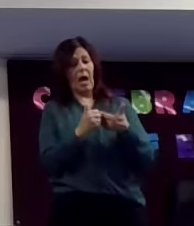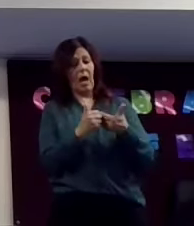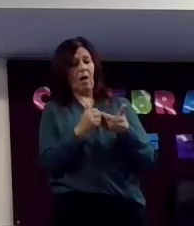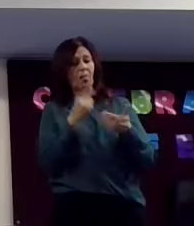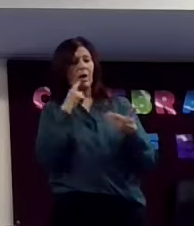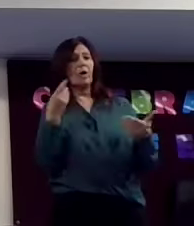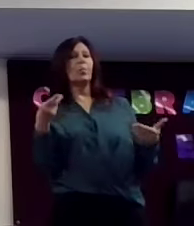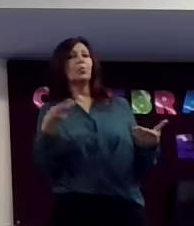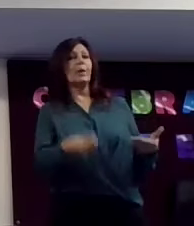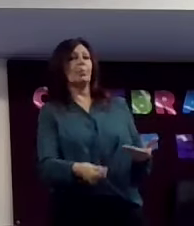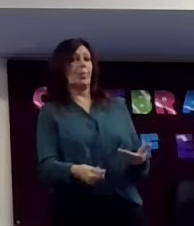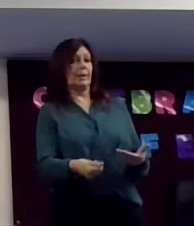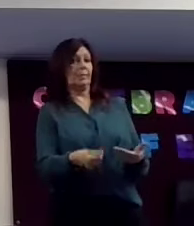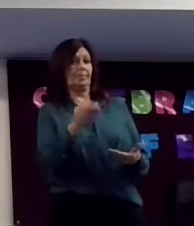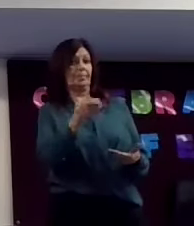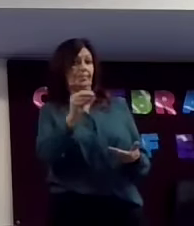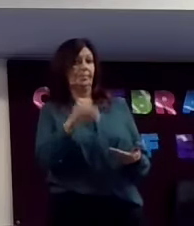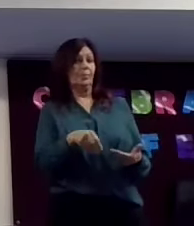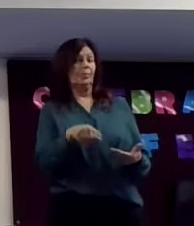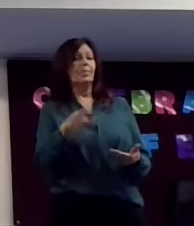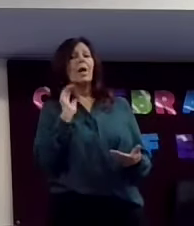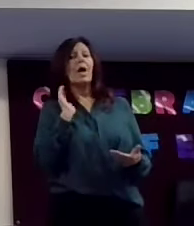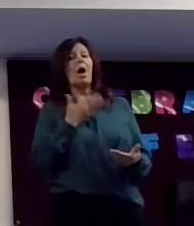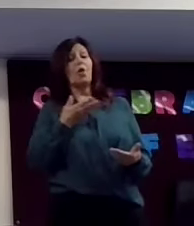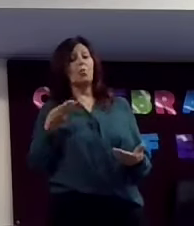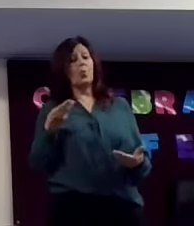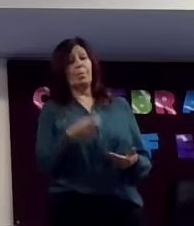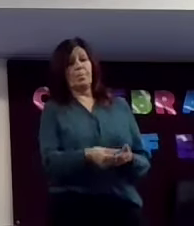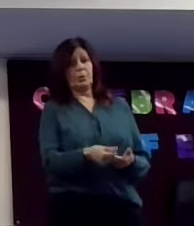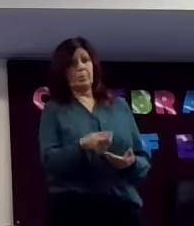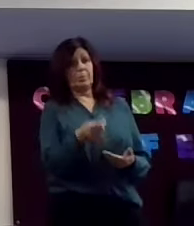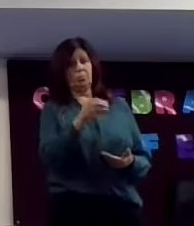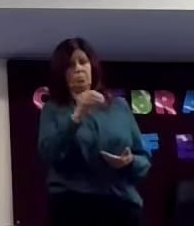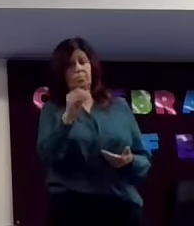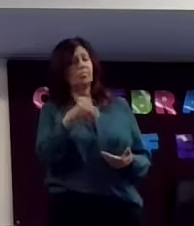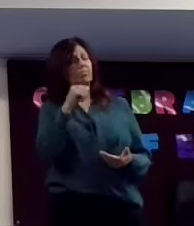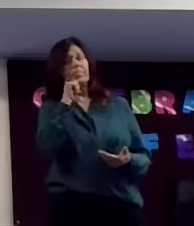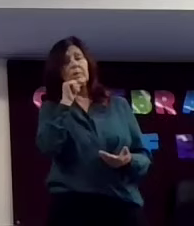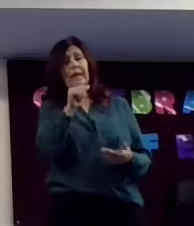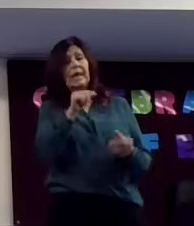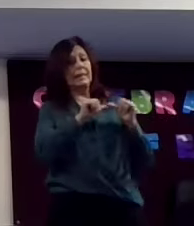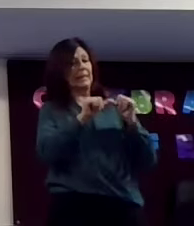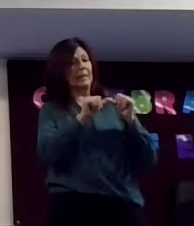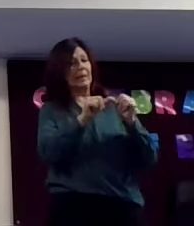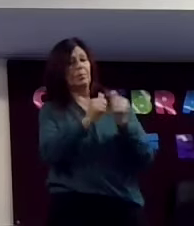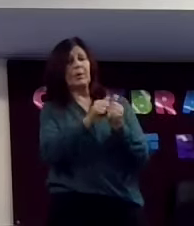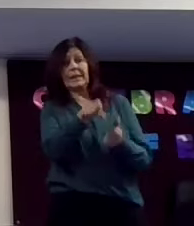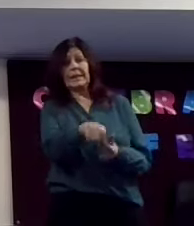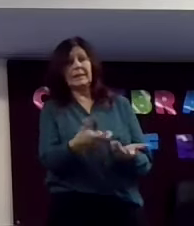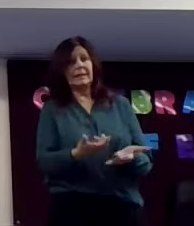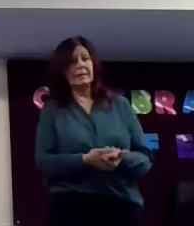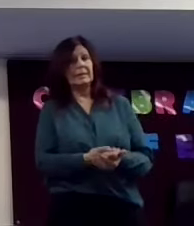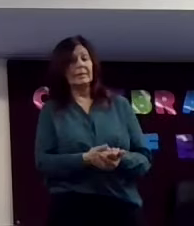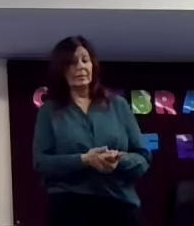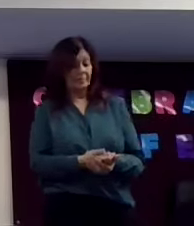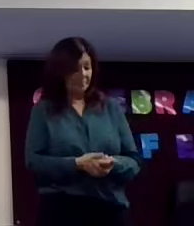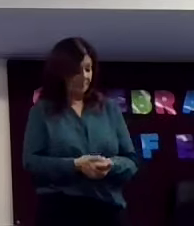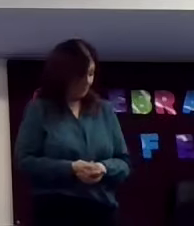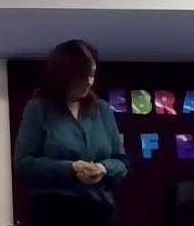our reimbursement rates work, because our reimbursement rates are not keeping up with the needs